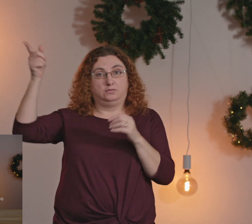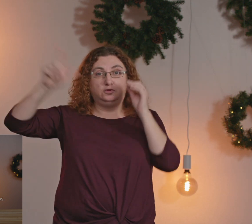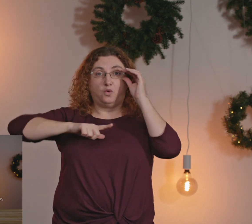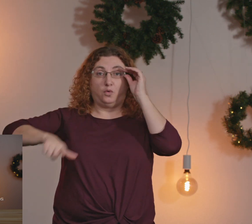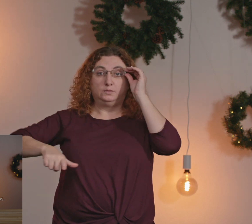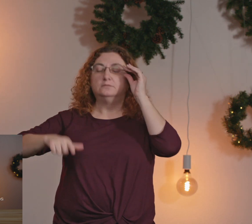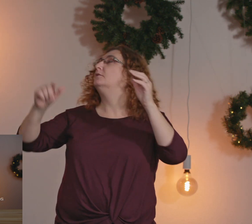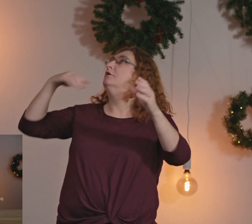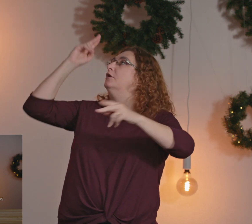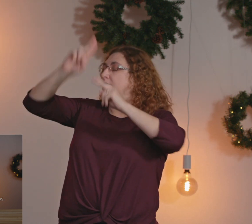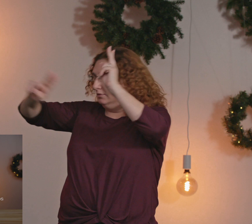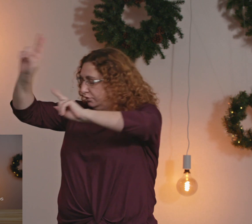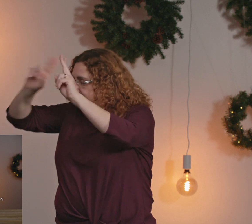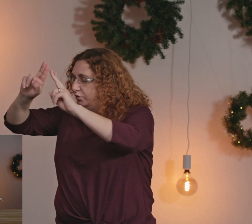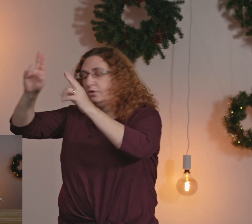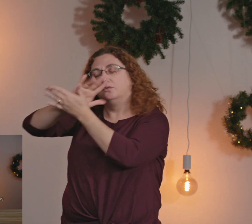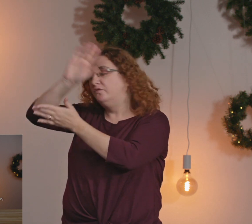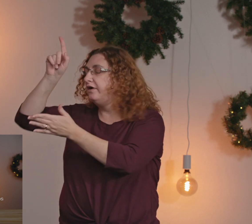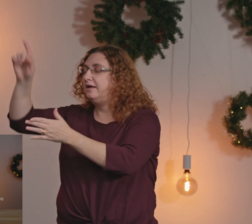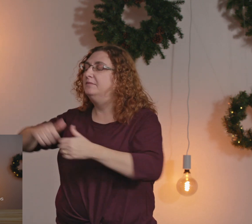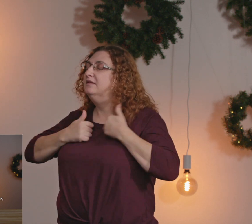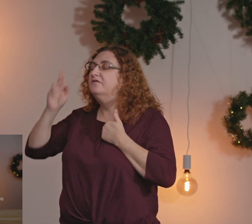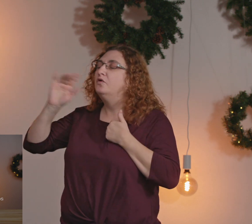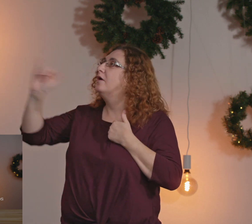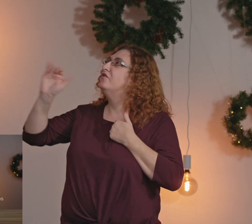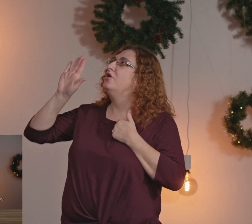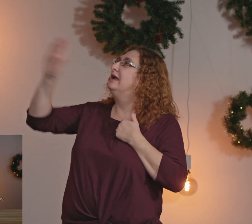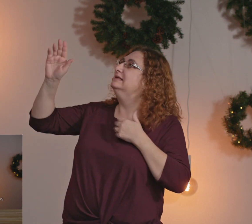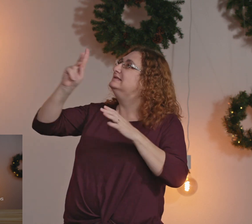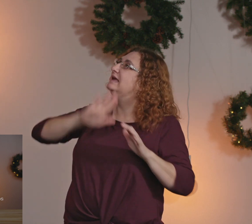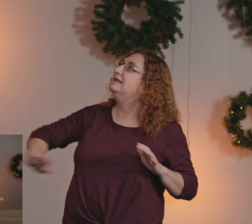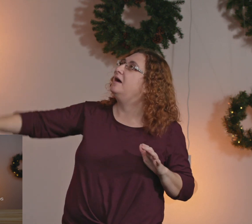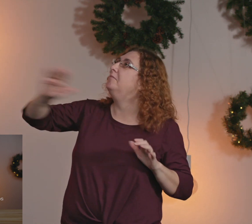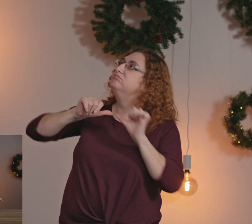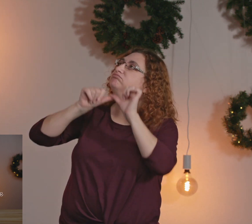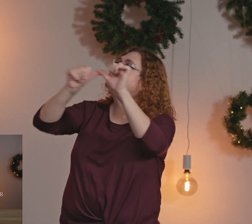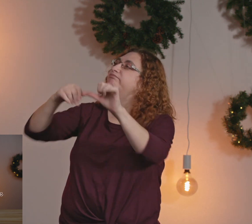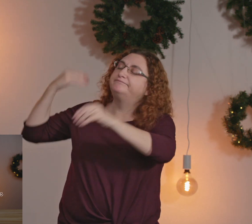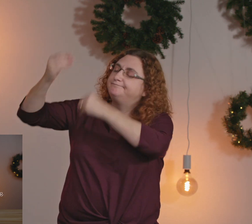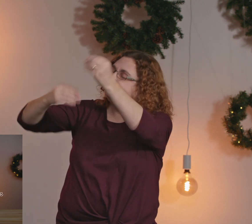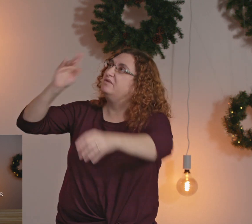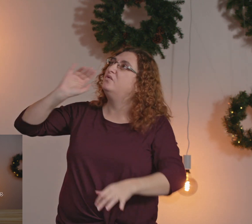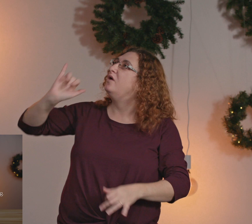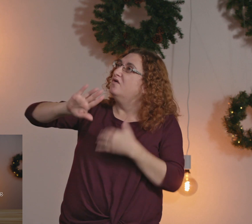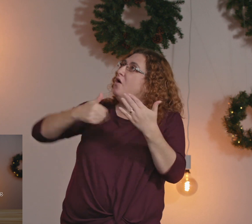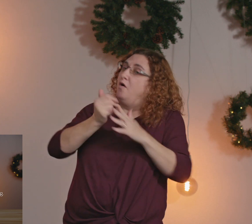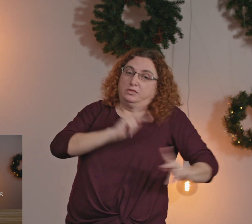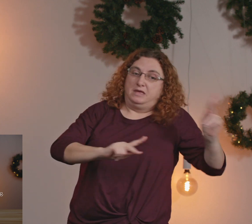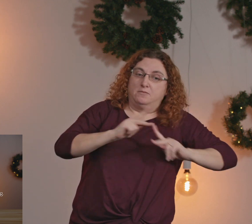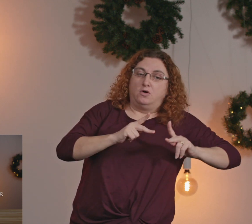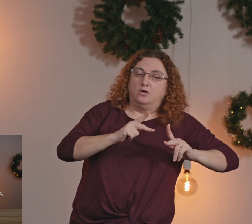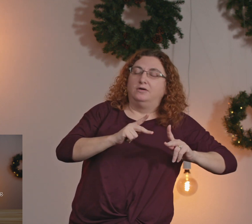and glorified him who lives forever. His dominion is an eternal dominion. His kingdom endures from generation to generation. All the peoples of the earth,